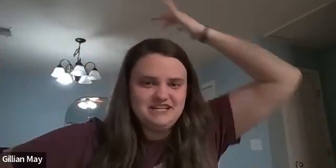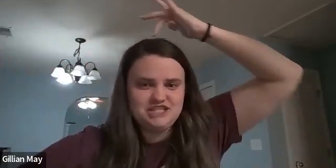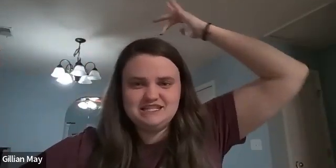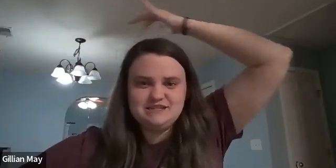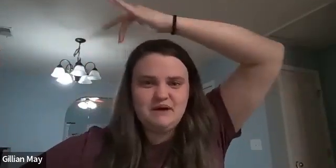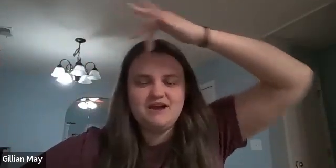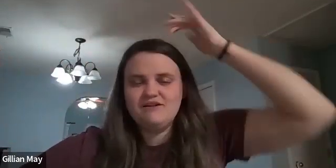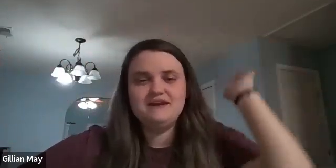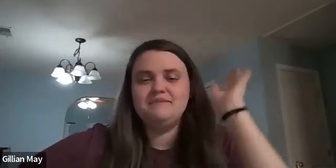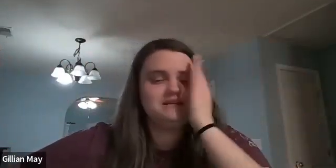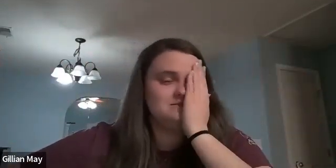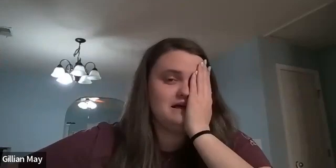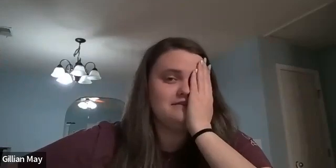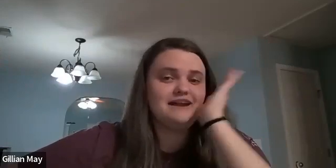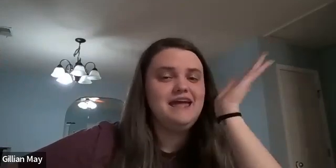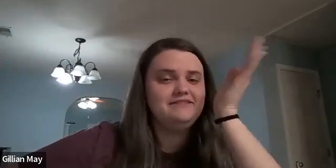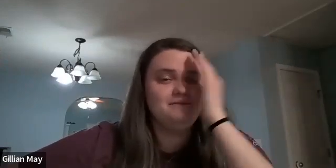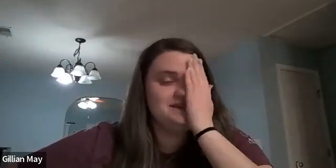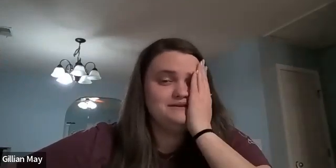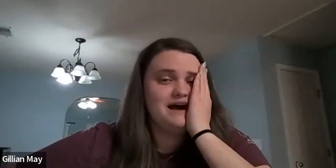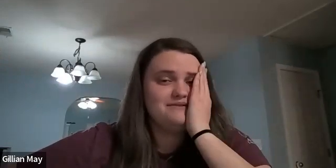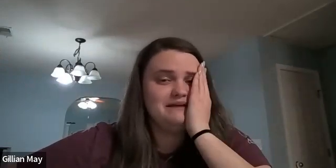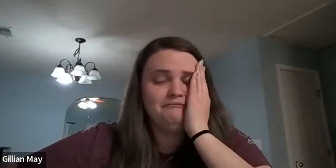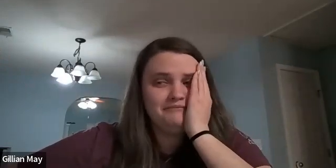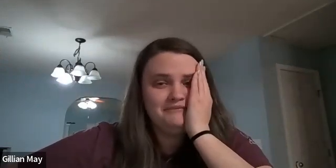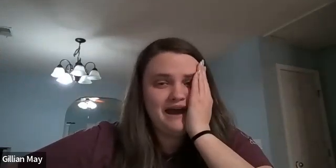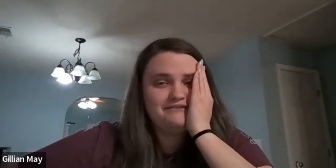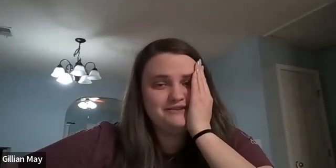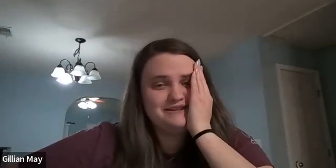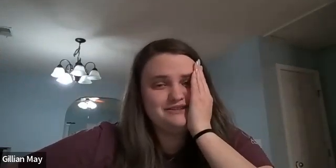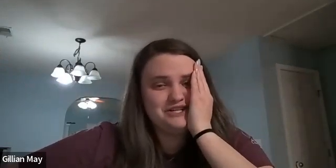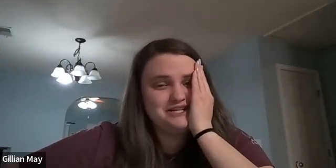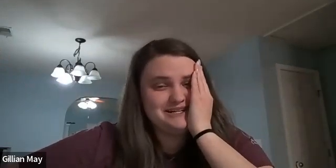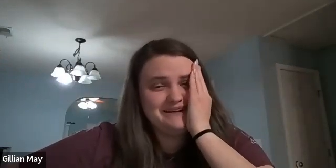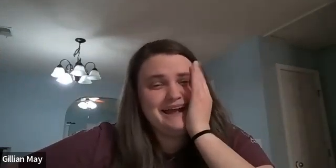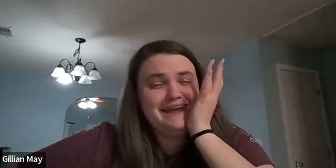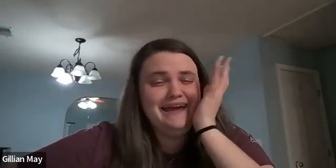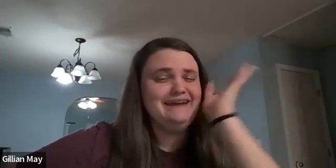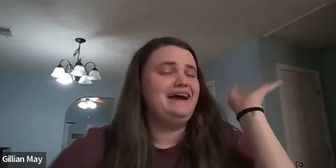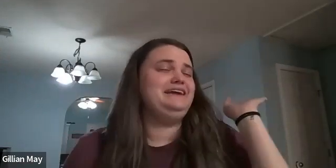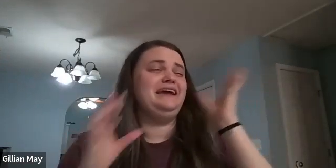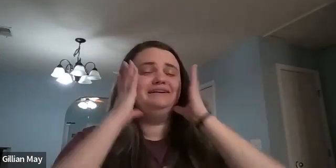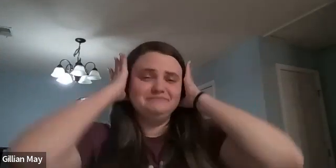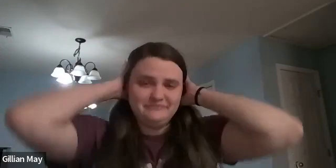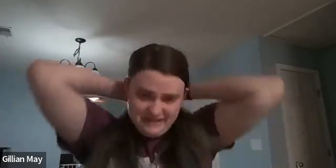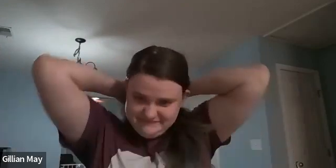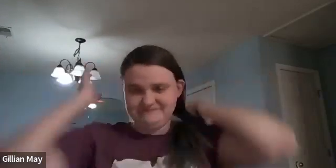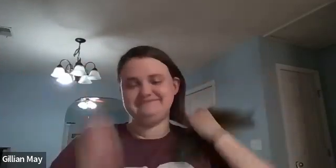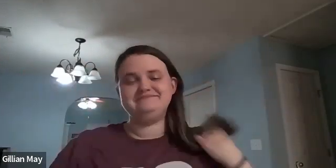just the spiral of it. It makes me laugh. And I hate that it makes me laugh. I'm like, I feel that's so judgy. And I'm like, I can't, but I